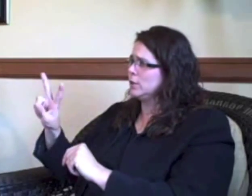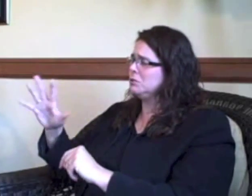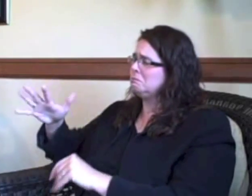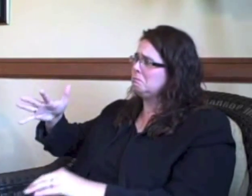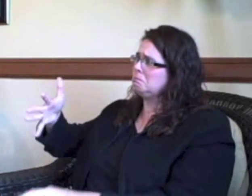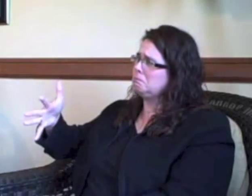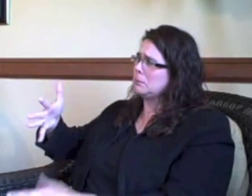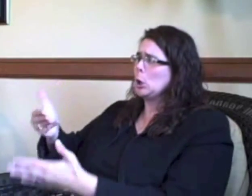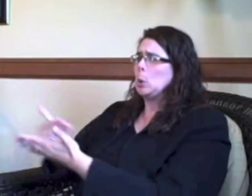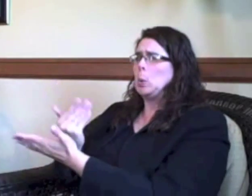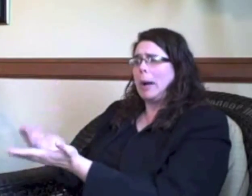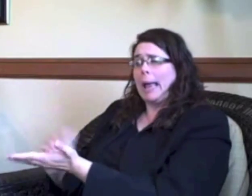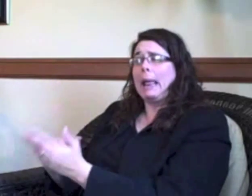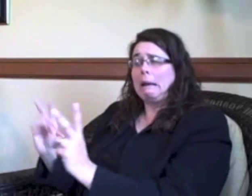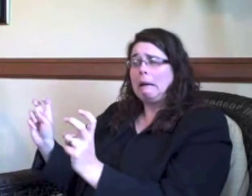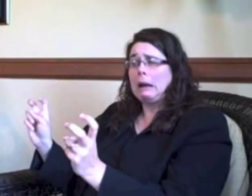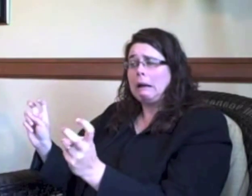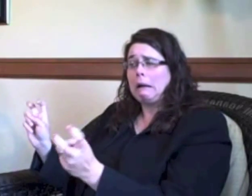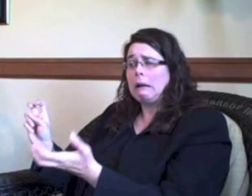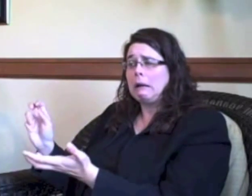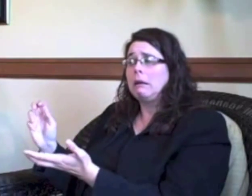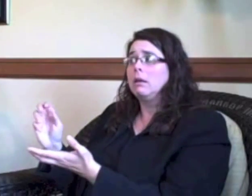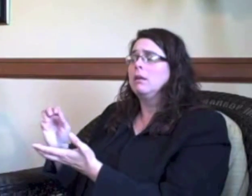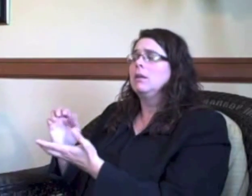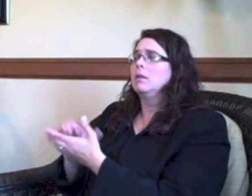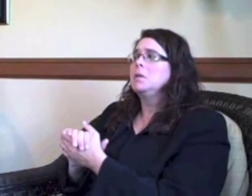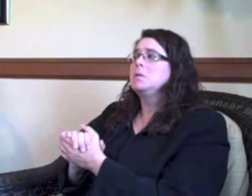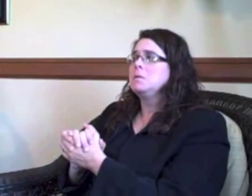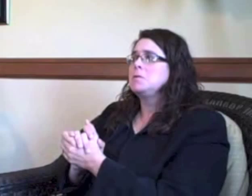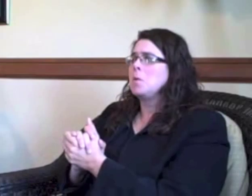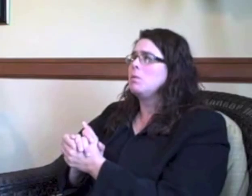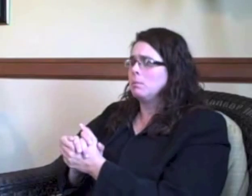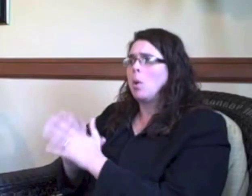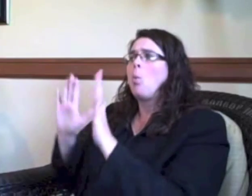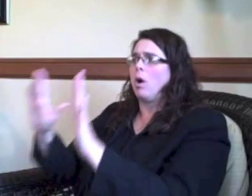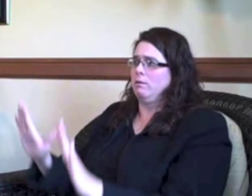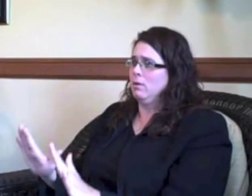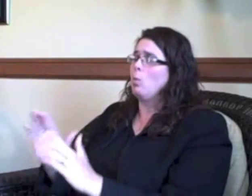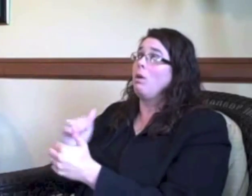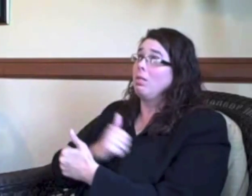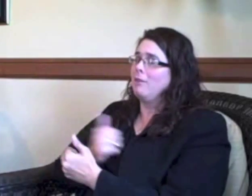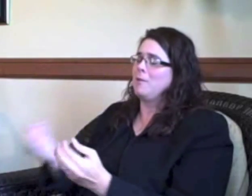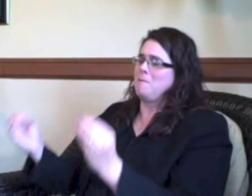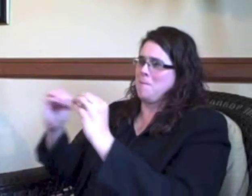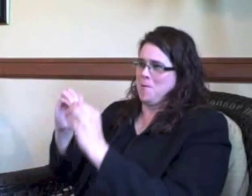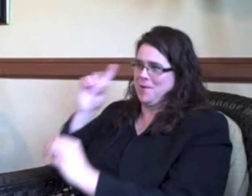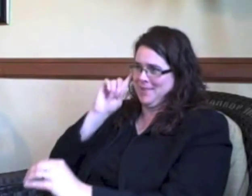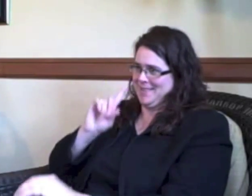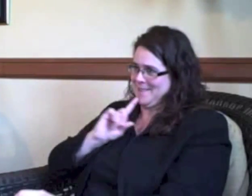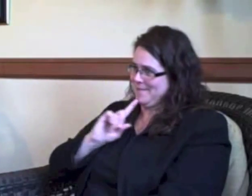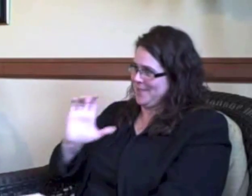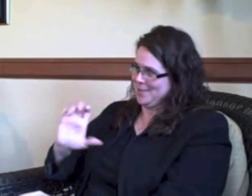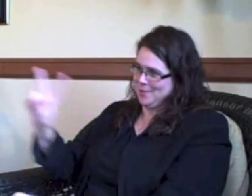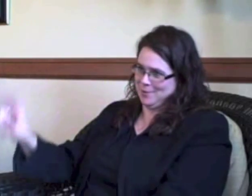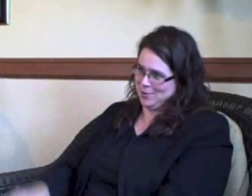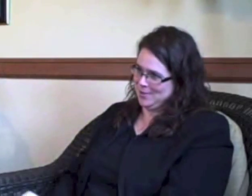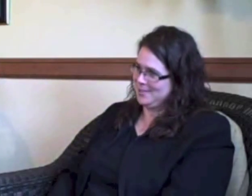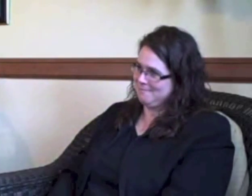each diocese does it a little bit differently. Because remember, it's kind of a new thing again. It would be wonderful. We would love to